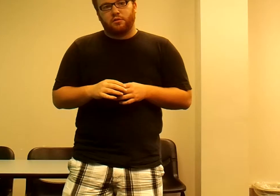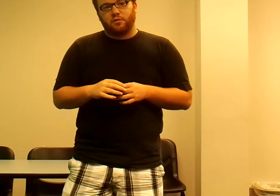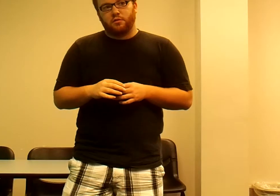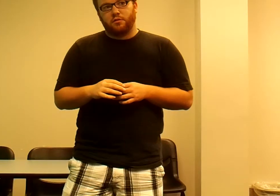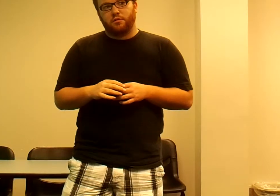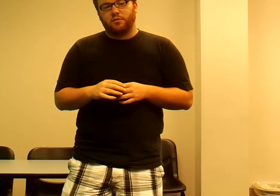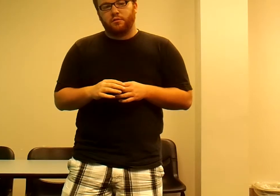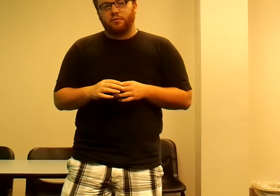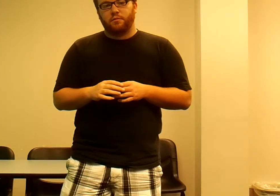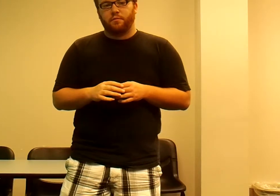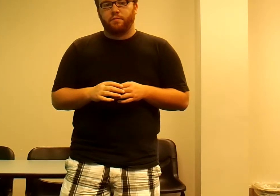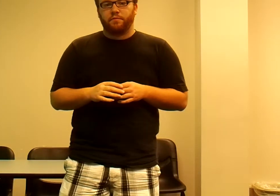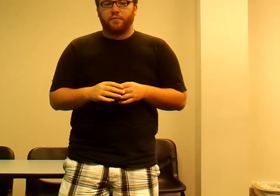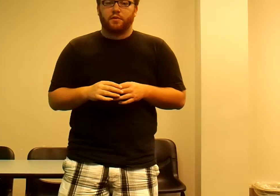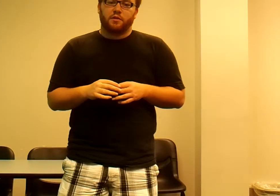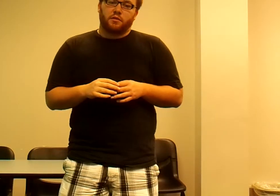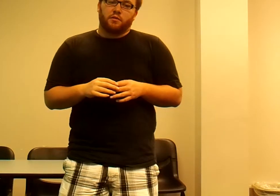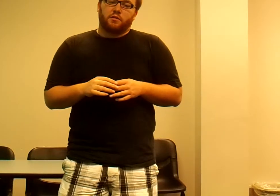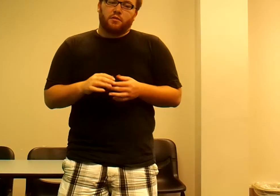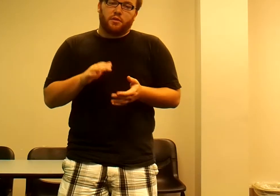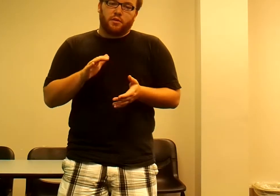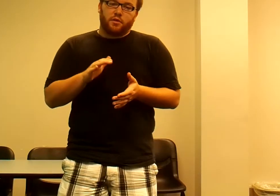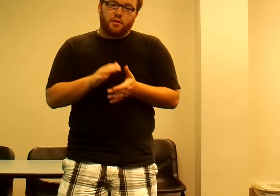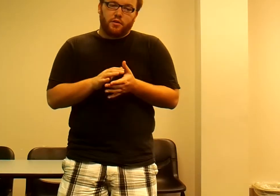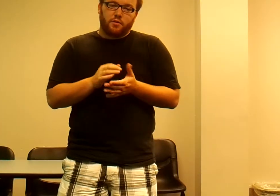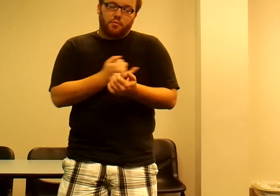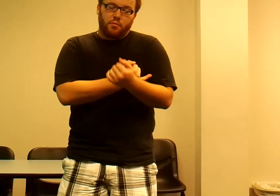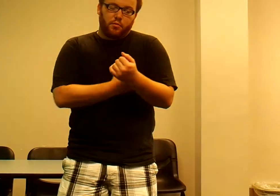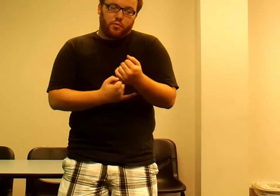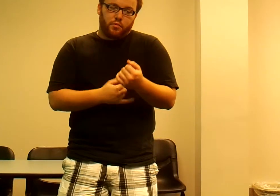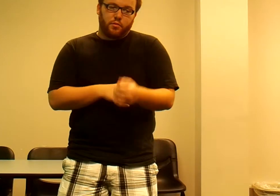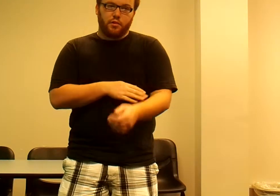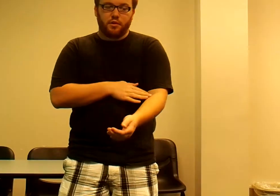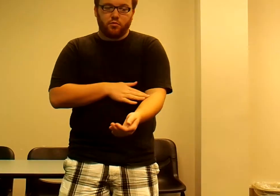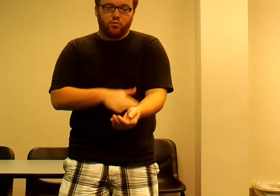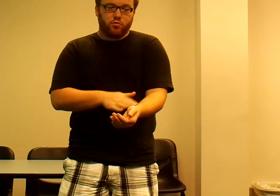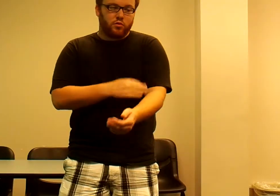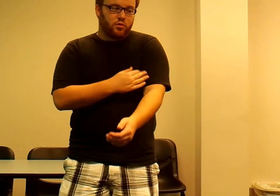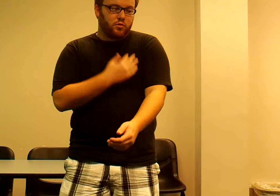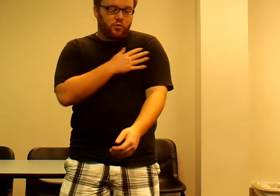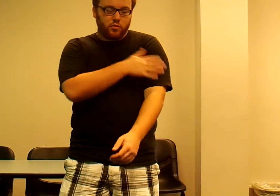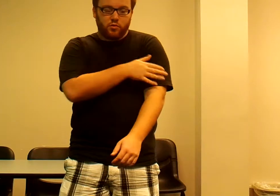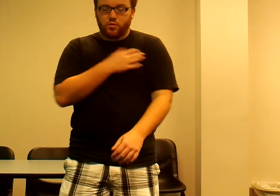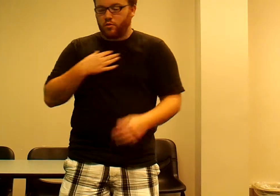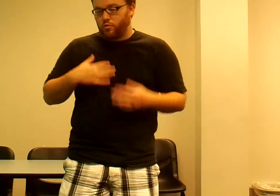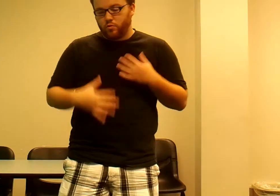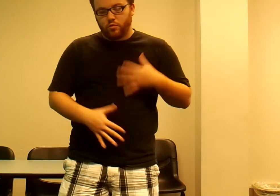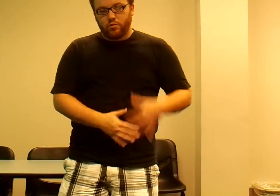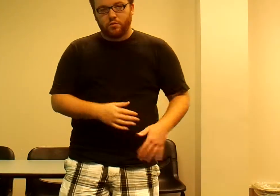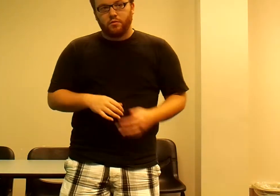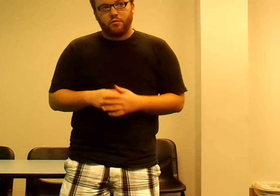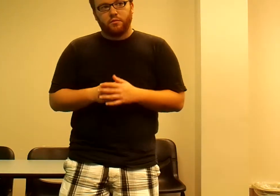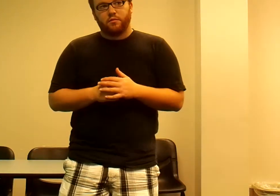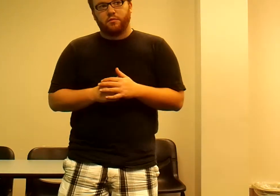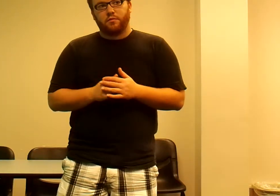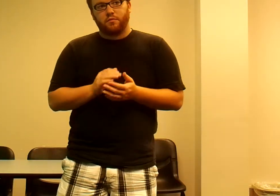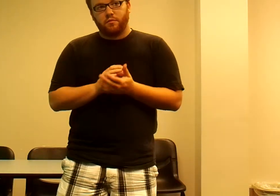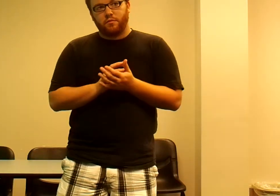chambers pump the blood, and that blood that comes in from your